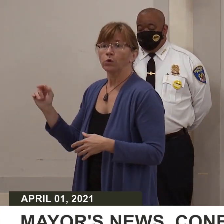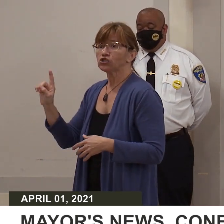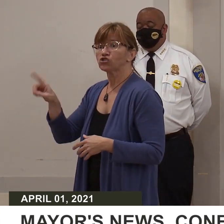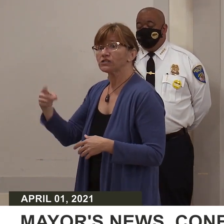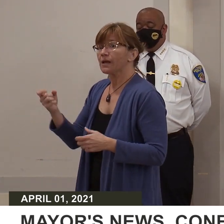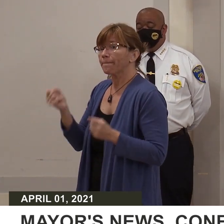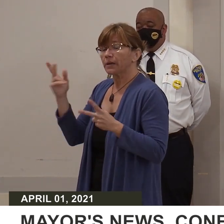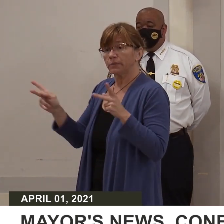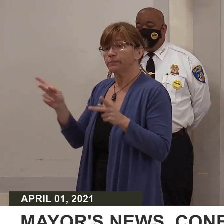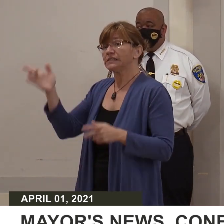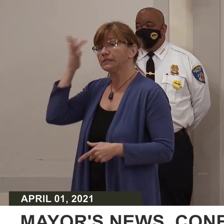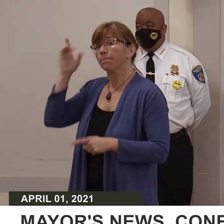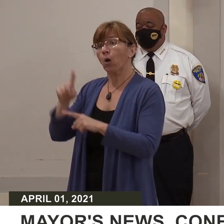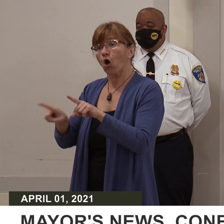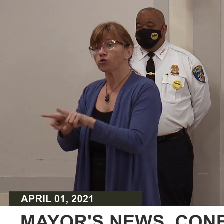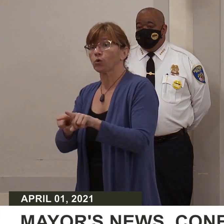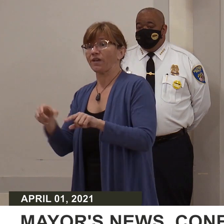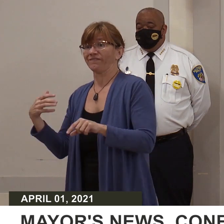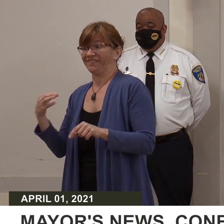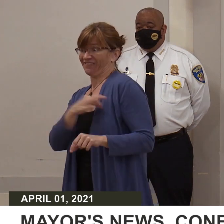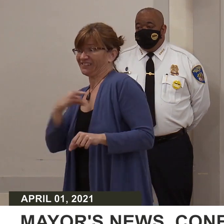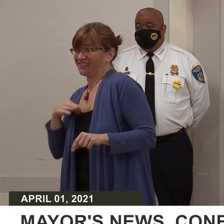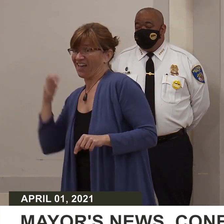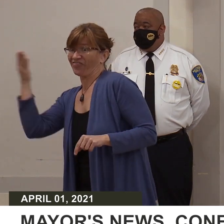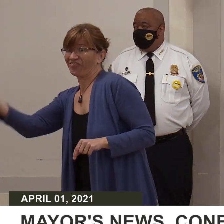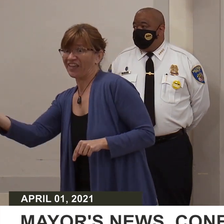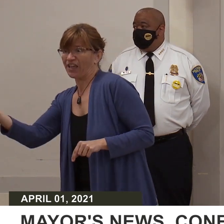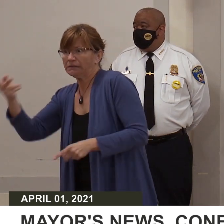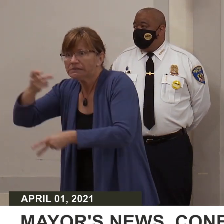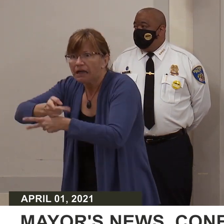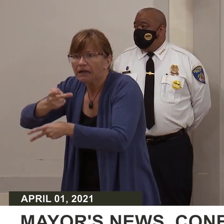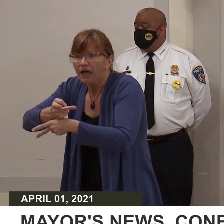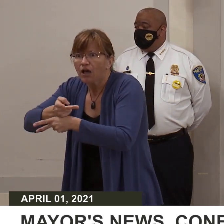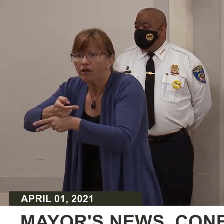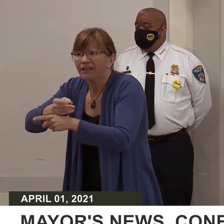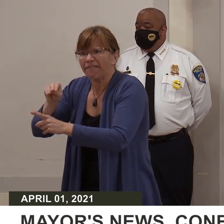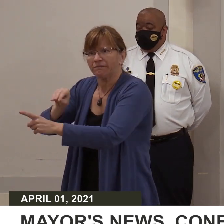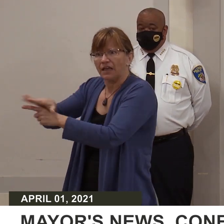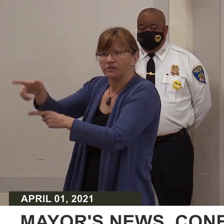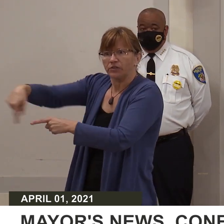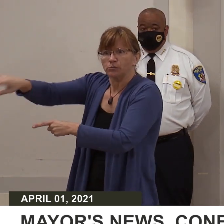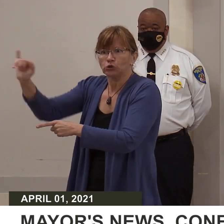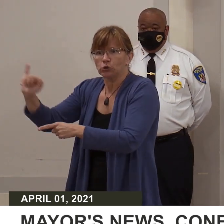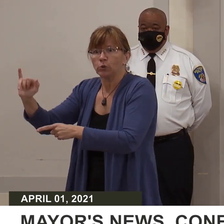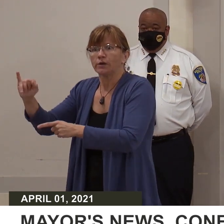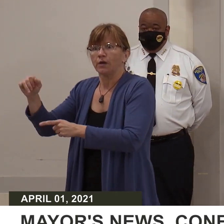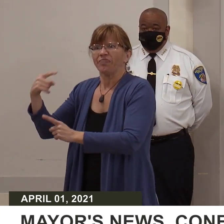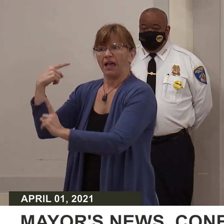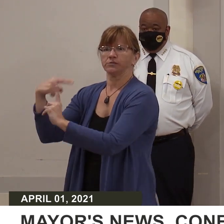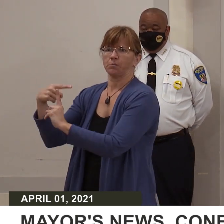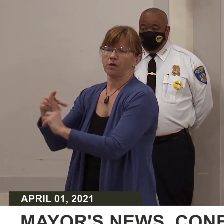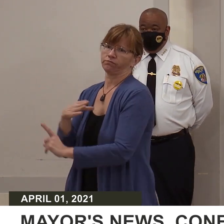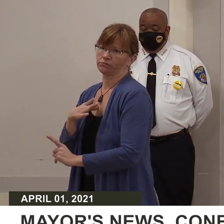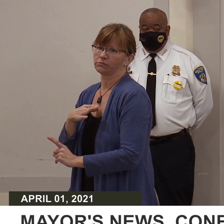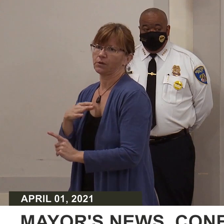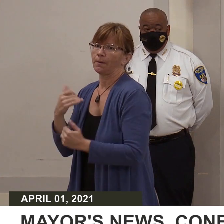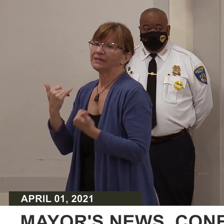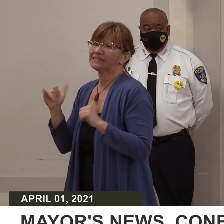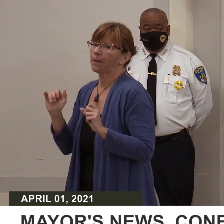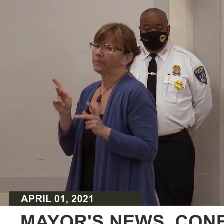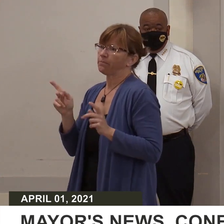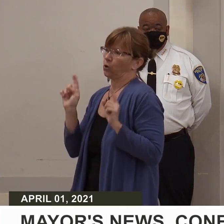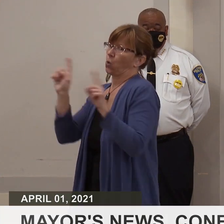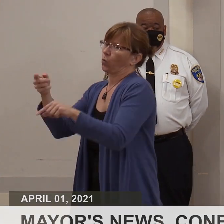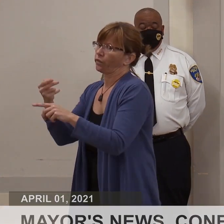hospital beds? So less call outs overall, which is a good thing, but there's still certainly folks coming into the hospital. Pretty